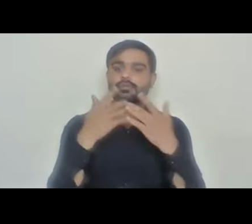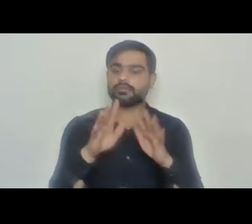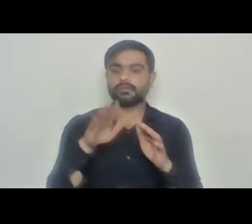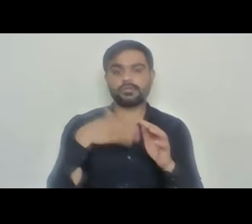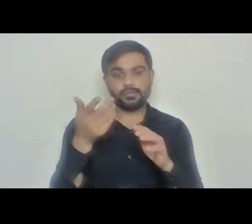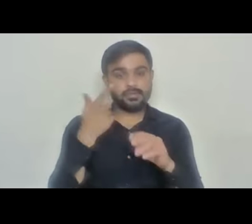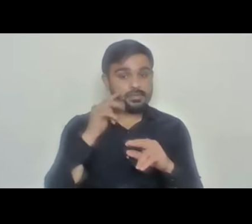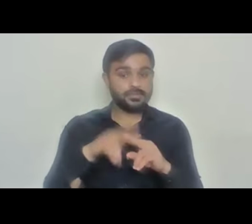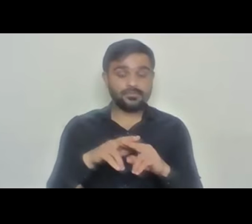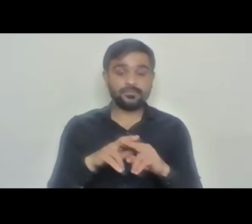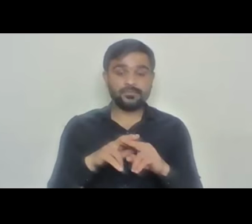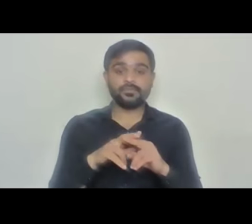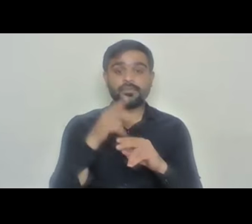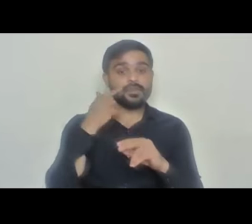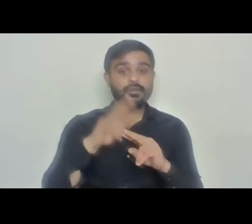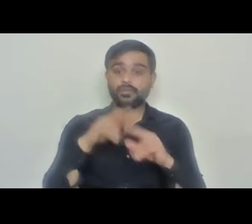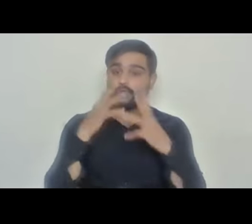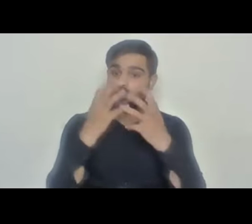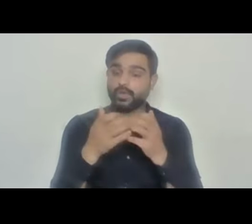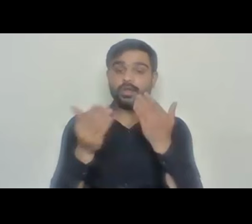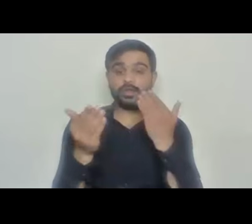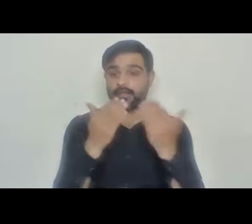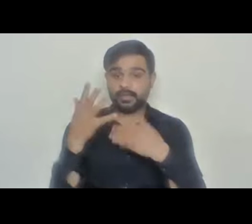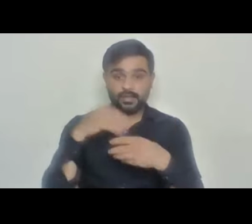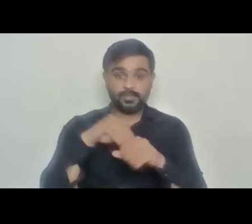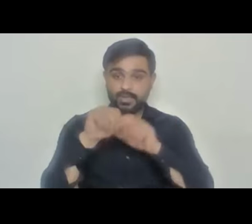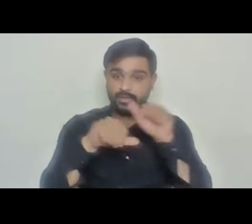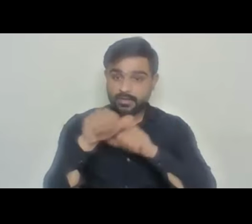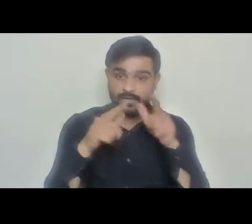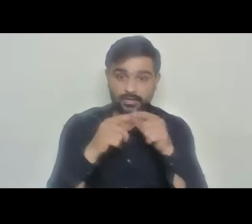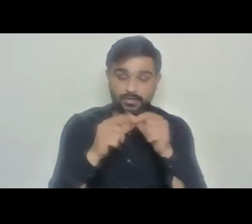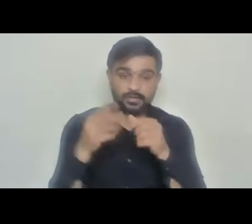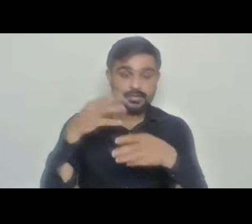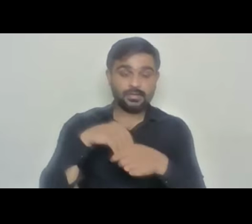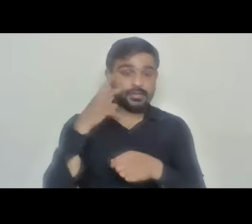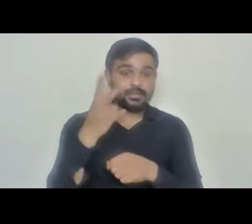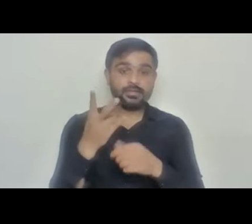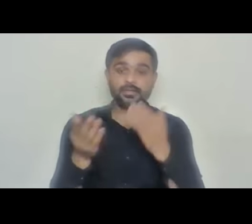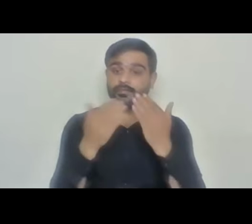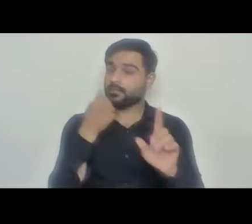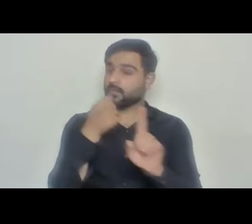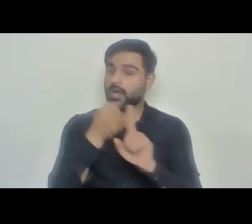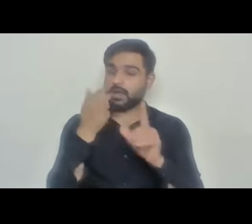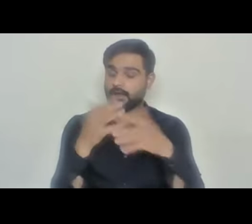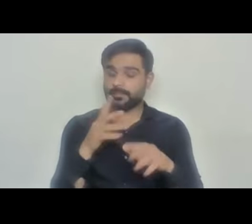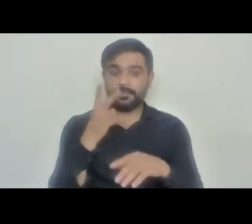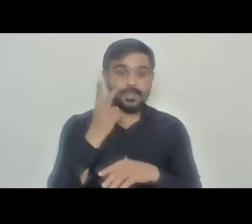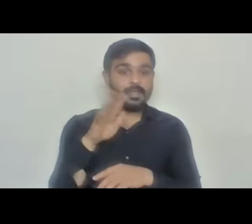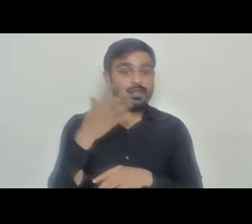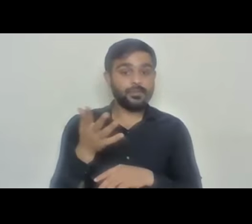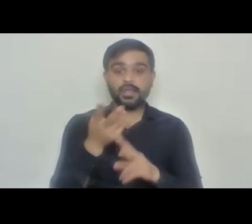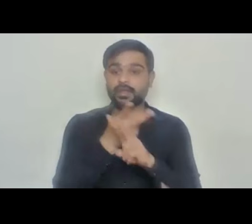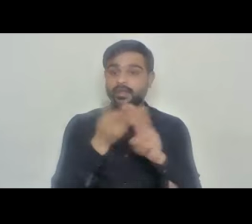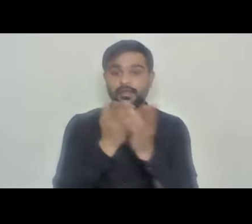you if you want to compare the two sets of data to see if the intervention has an impact, then you have a different category